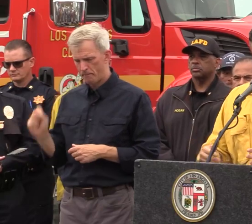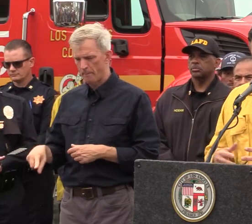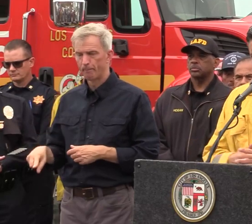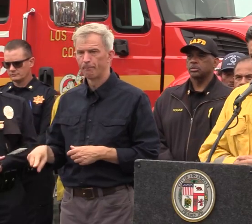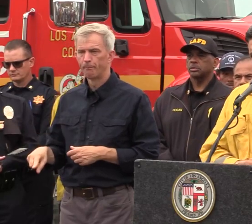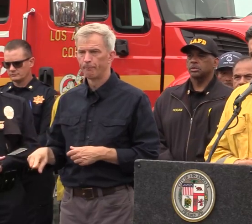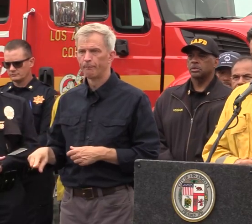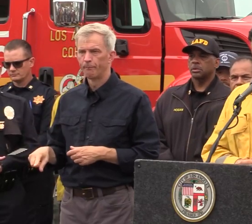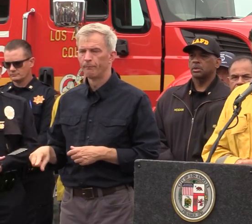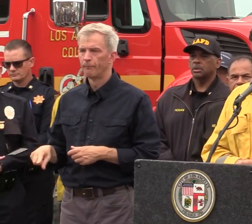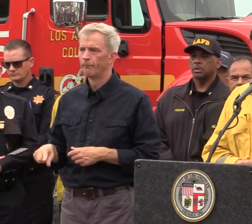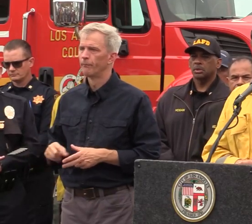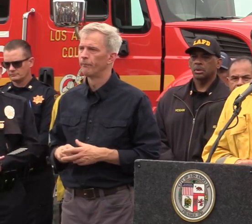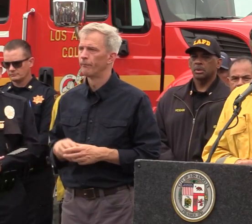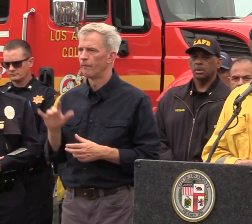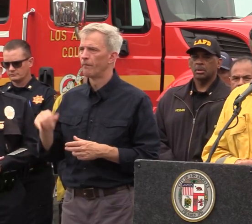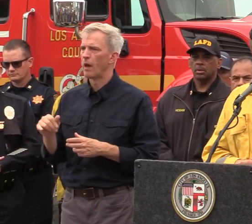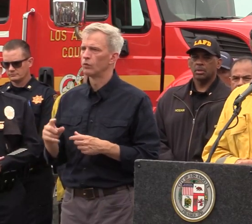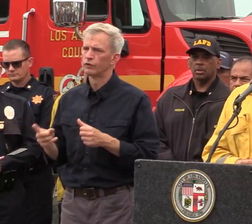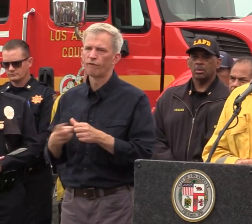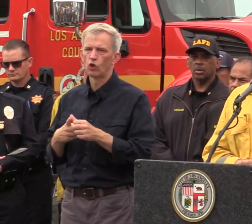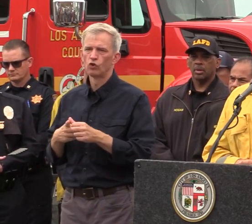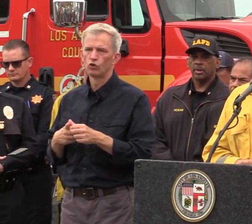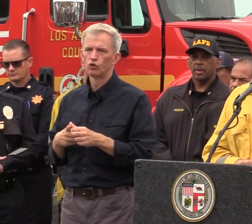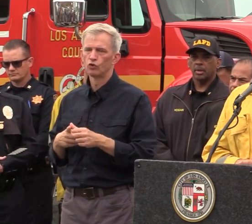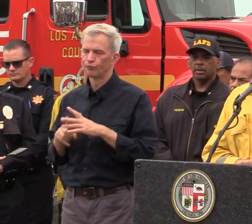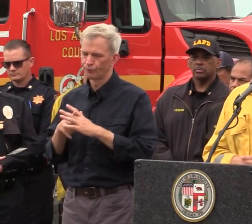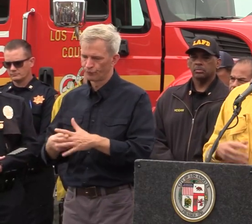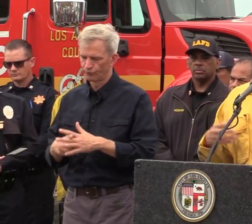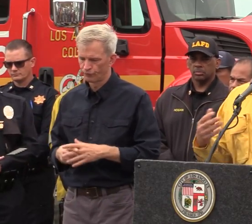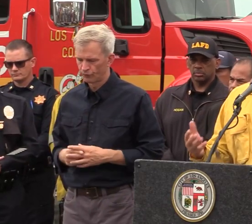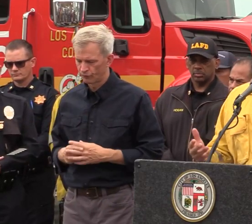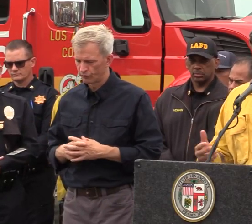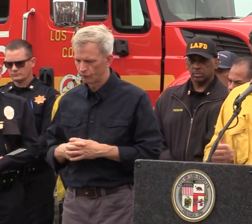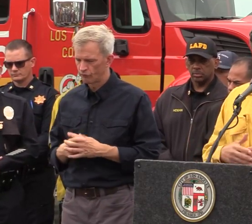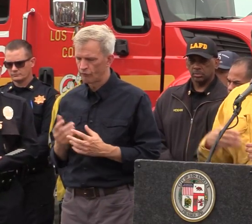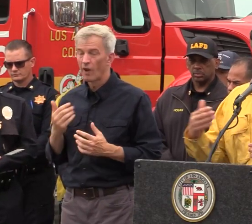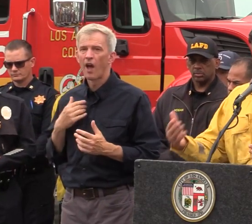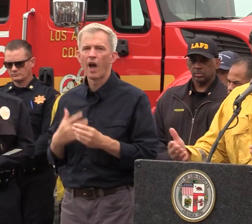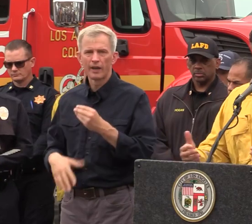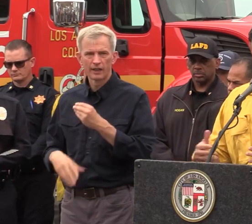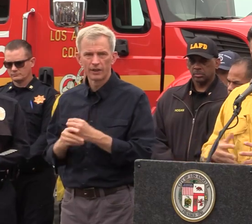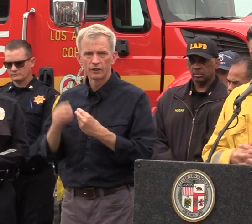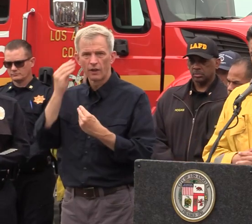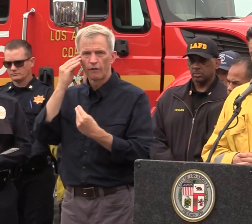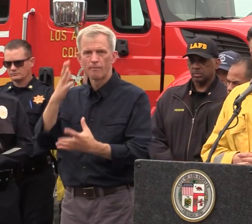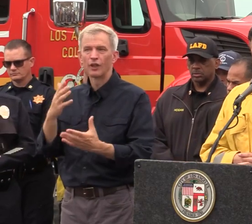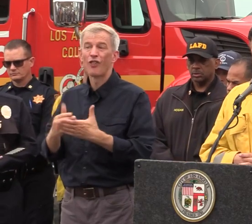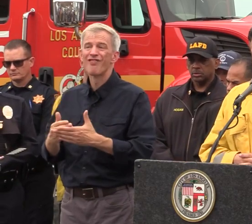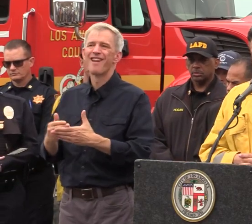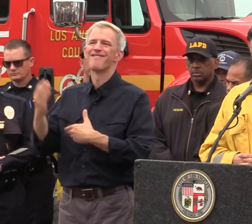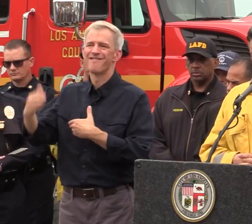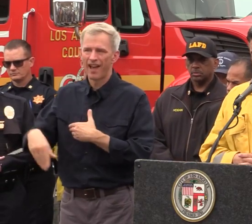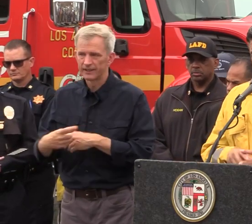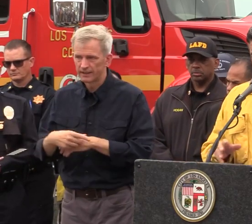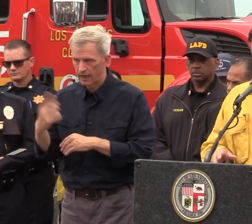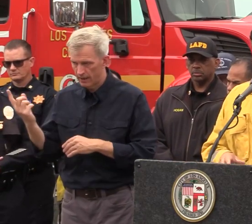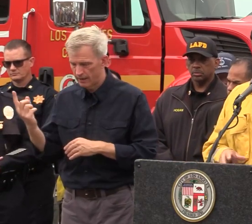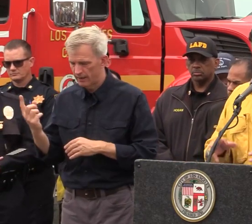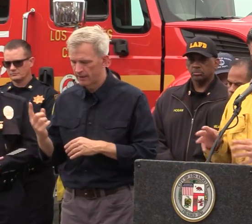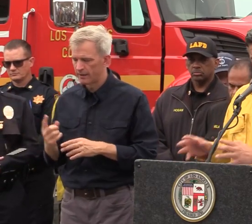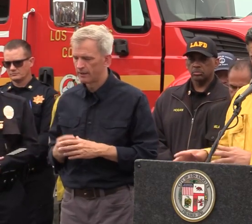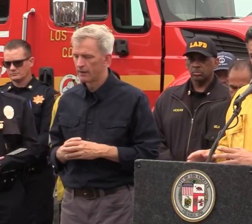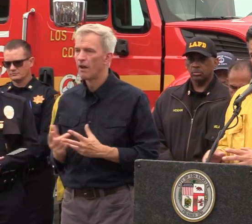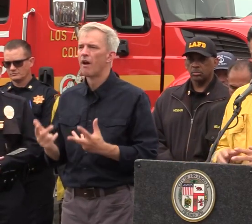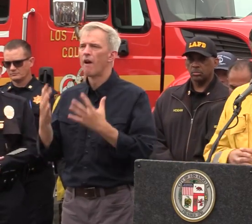the initial start. And then we saw, we had additional information the following day that a fire